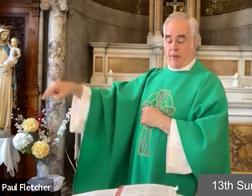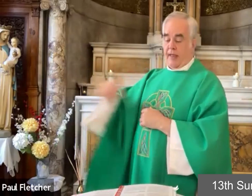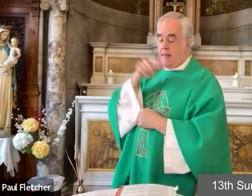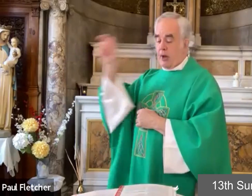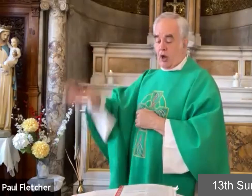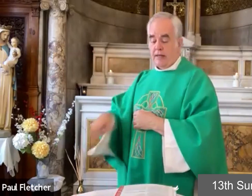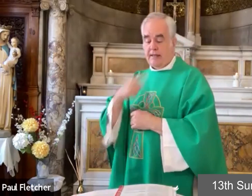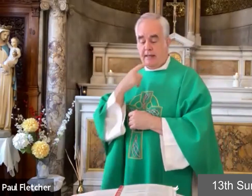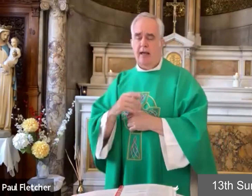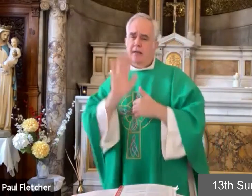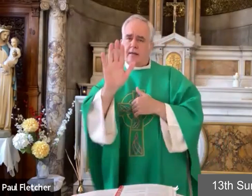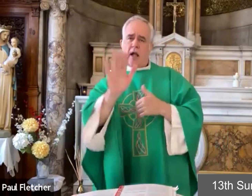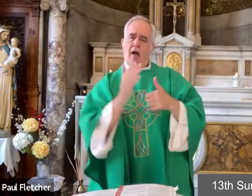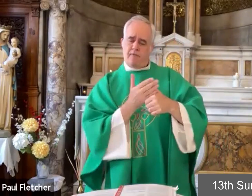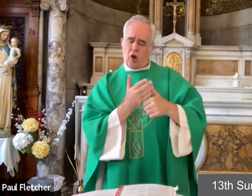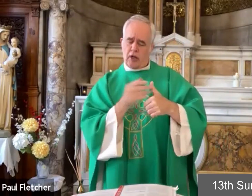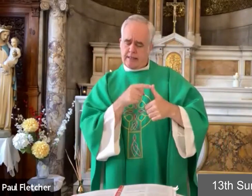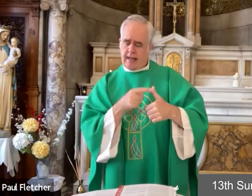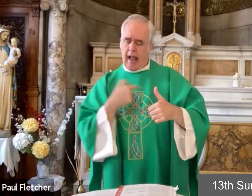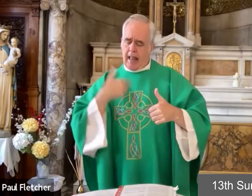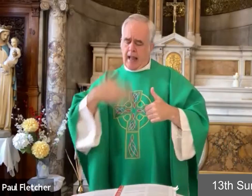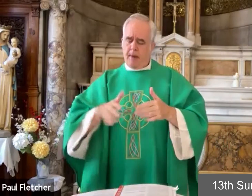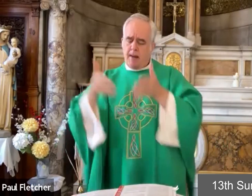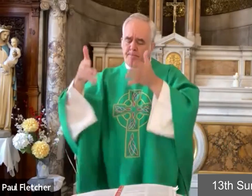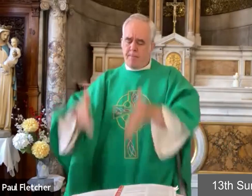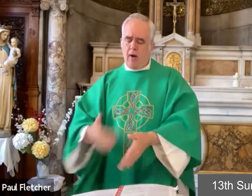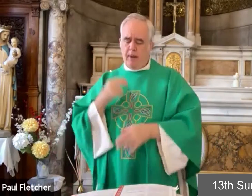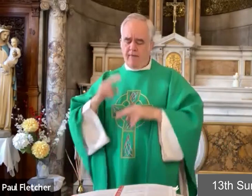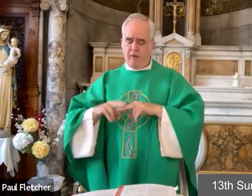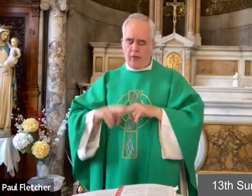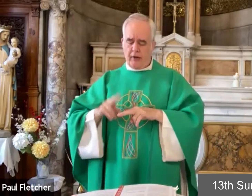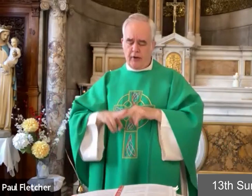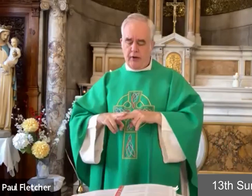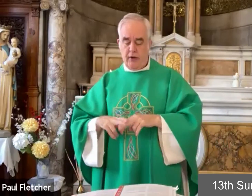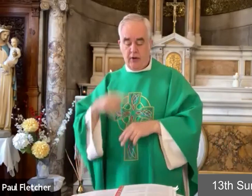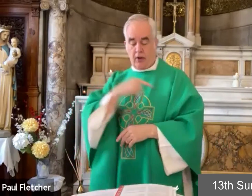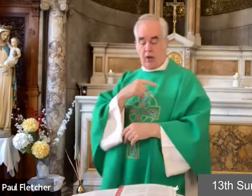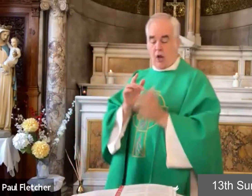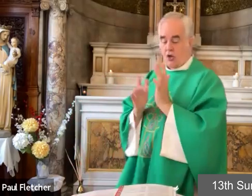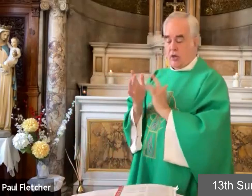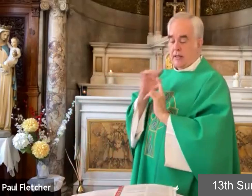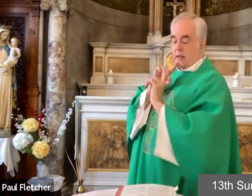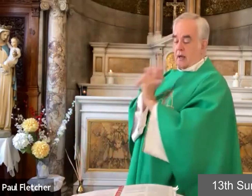this person said, "Father, let me bury my father." And Jesus